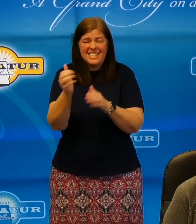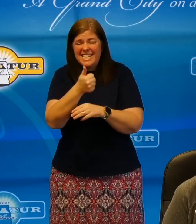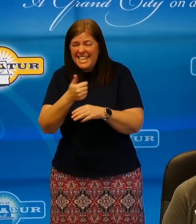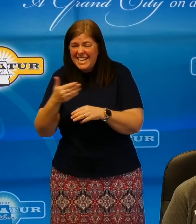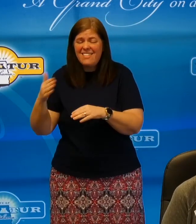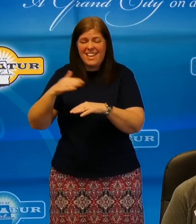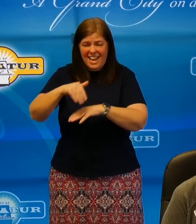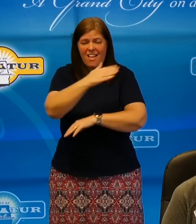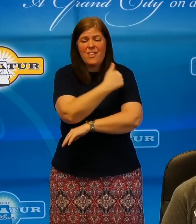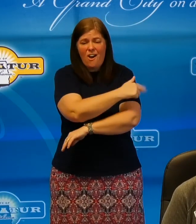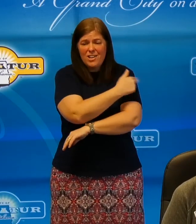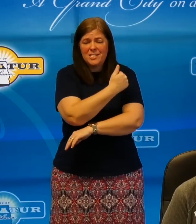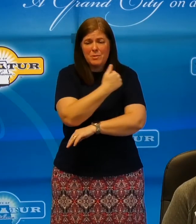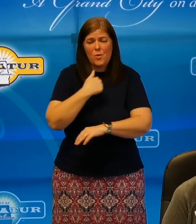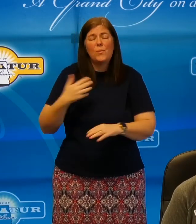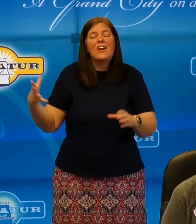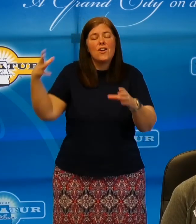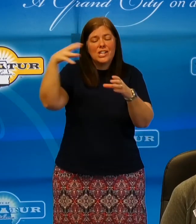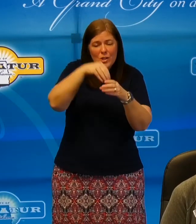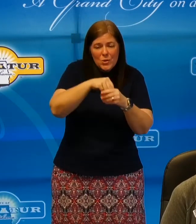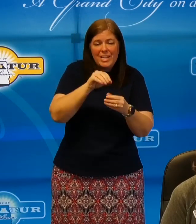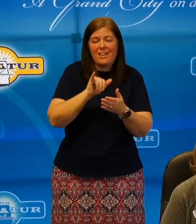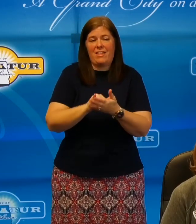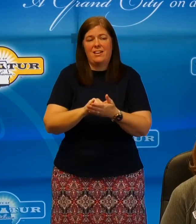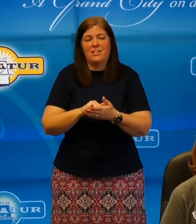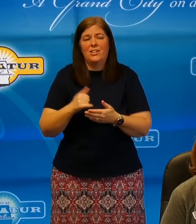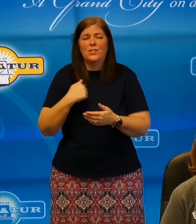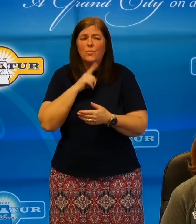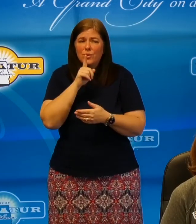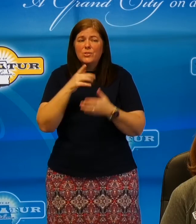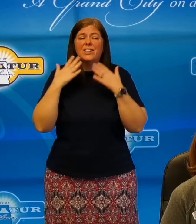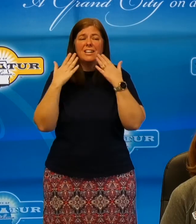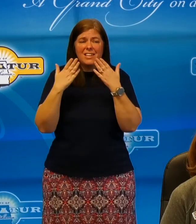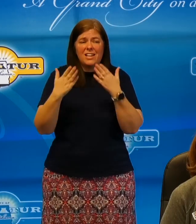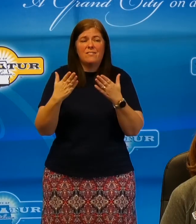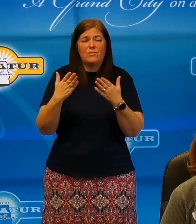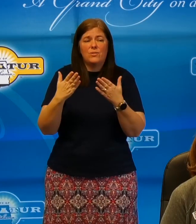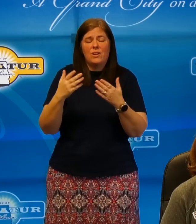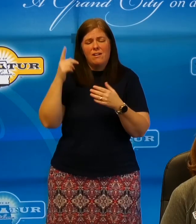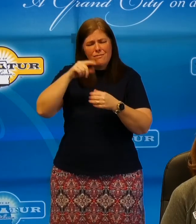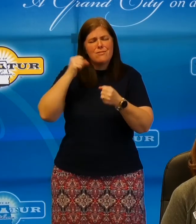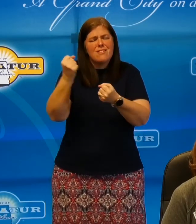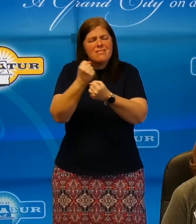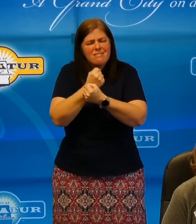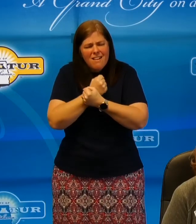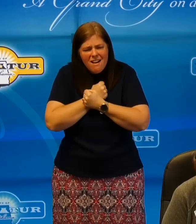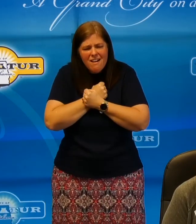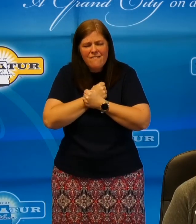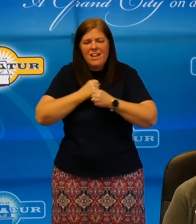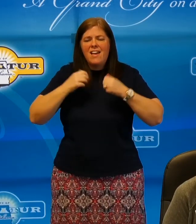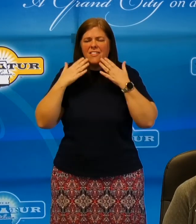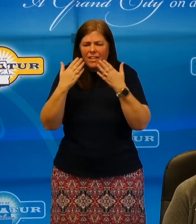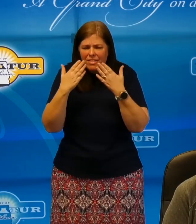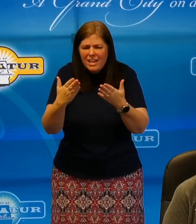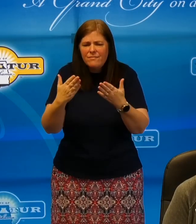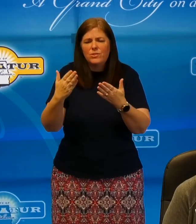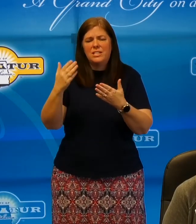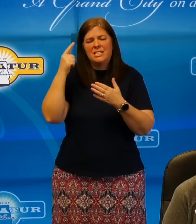at the hospital, we are including. So we appreciate, again, the outpouring of gratitude and thank